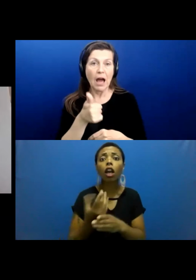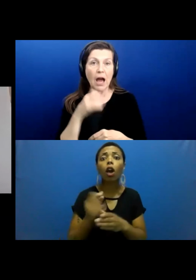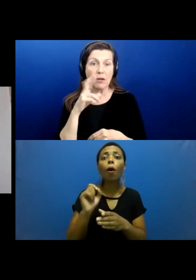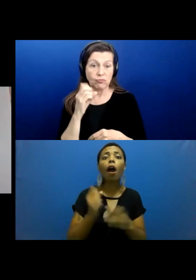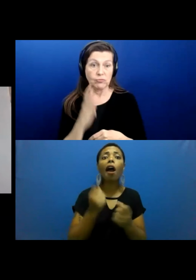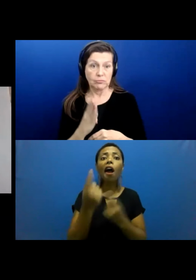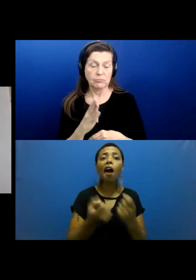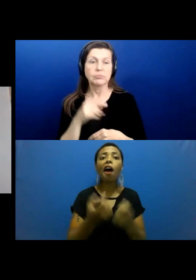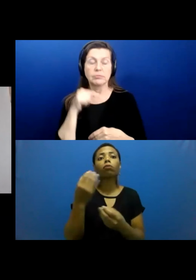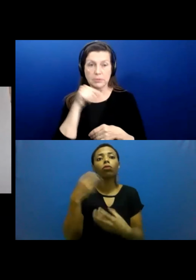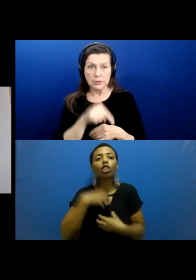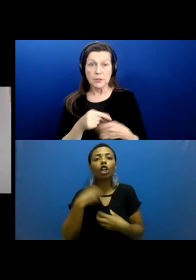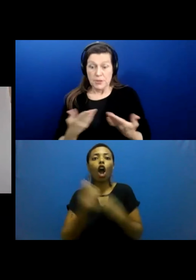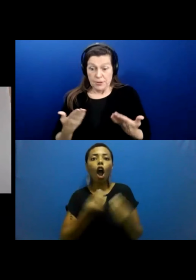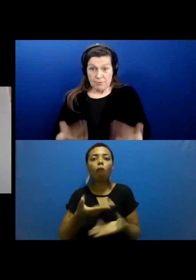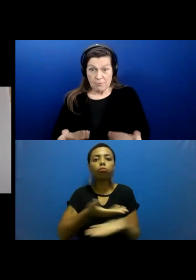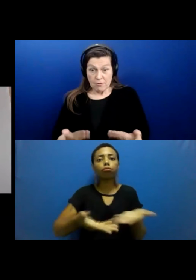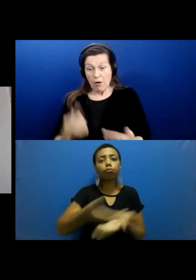now and for the future as well.